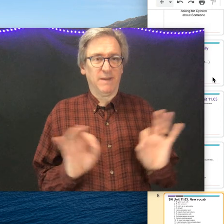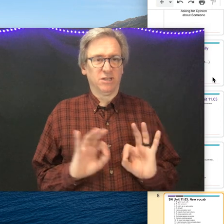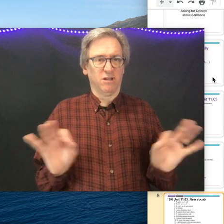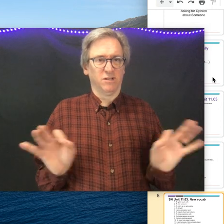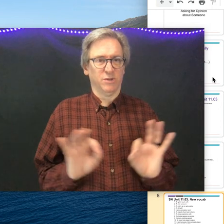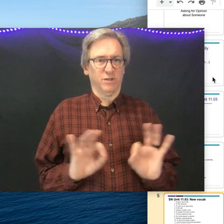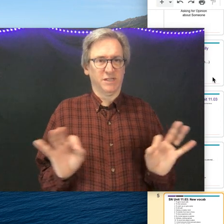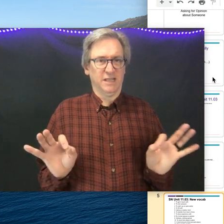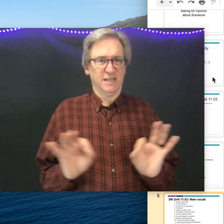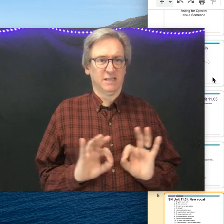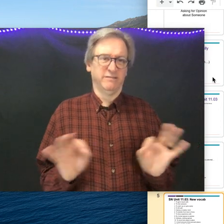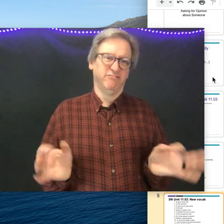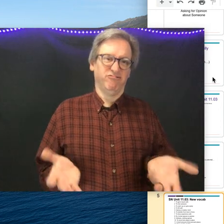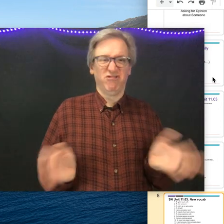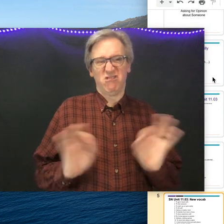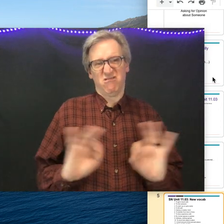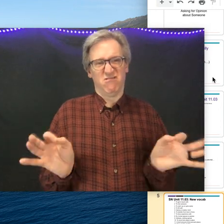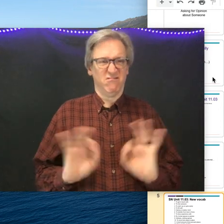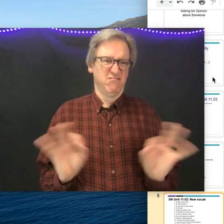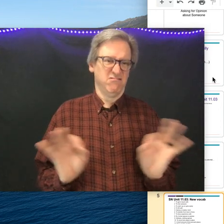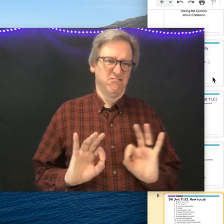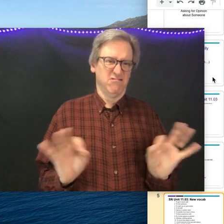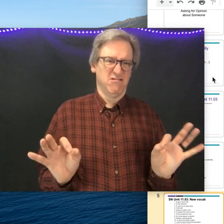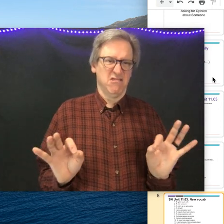Nothing special. Also, you'll see this.